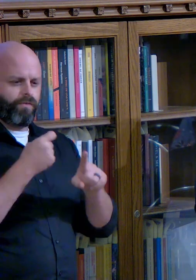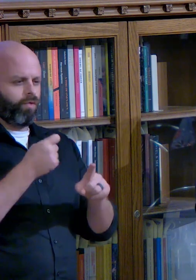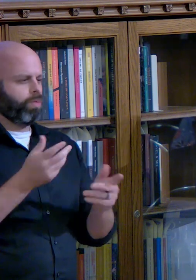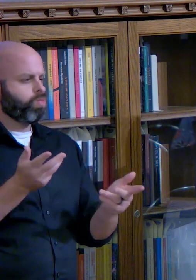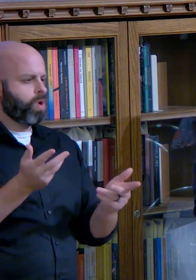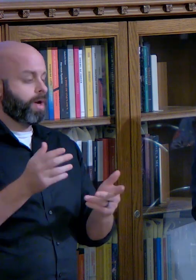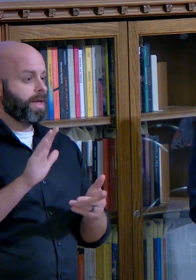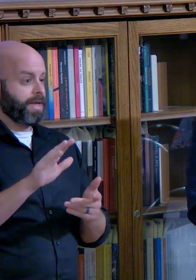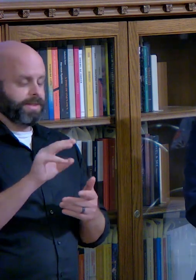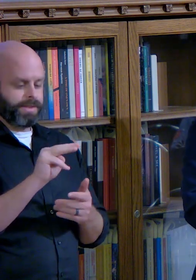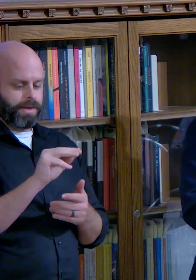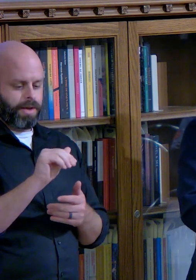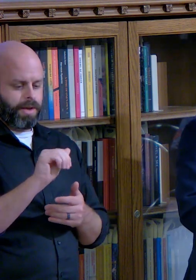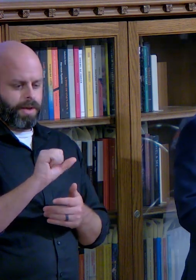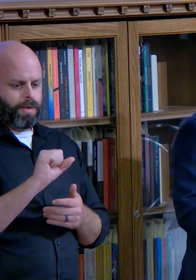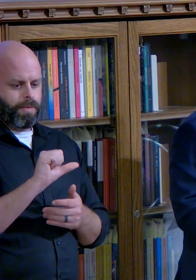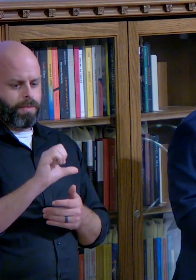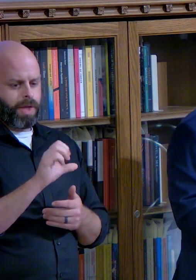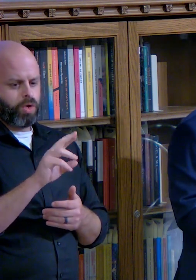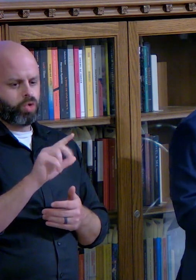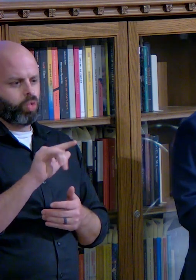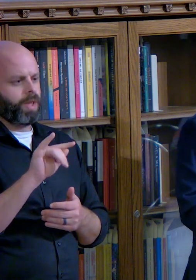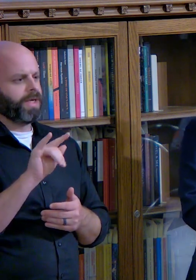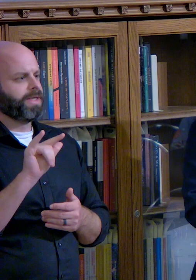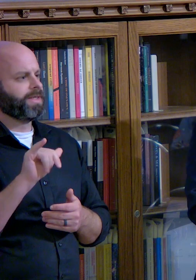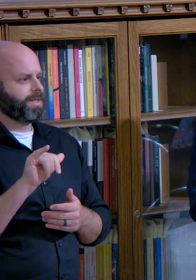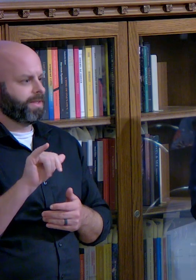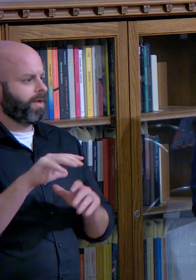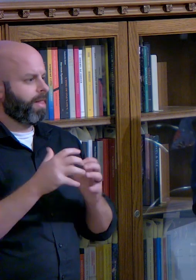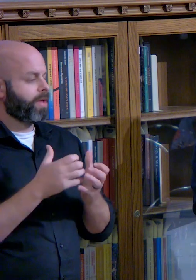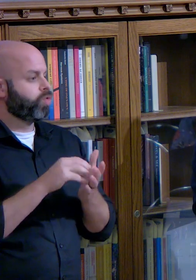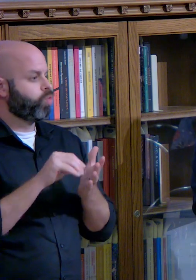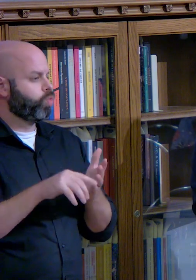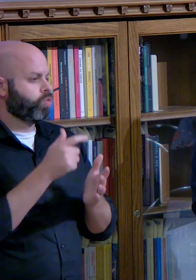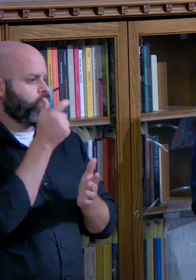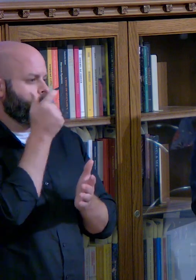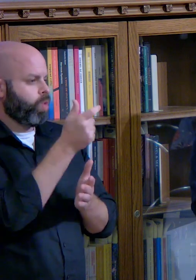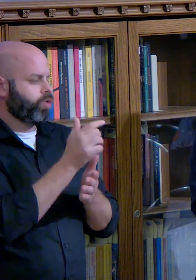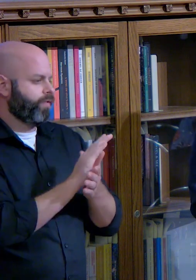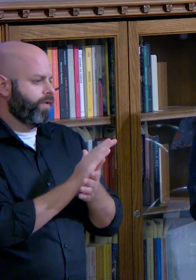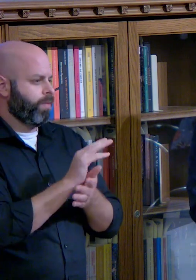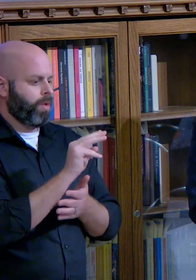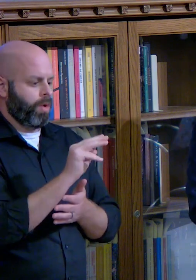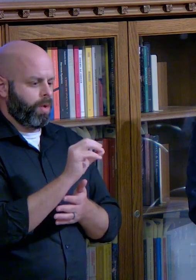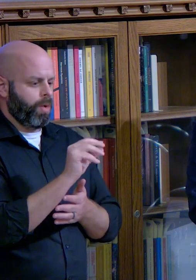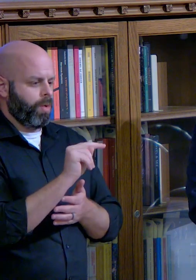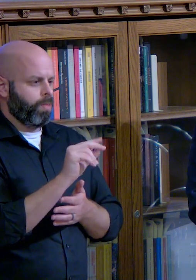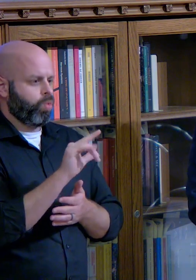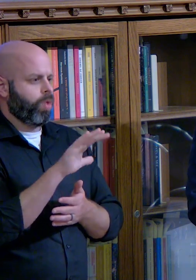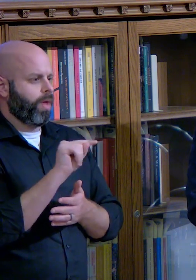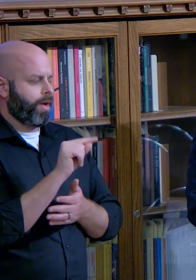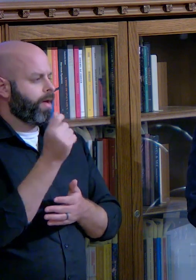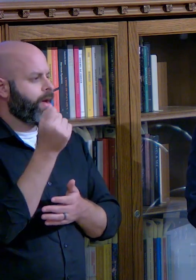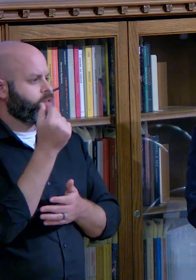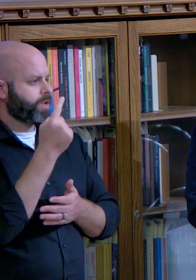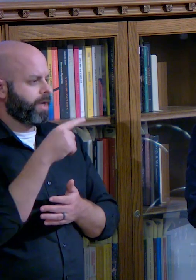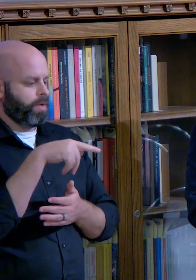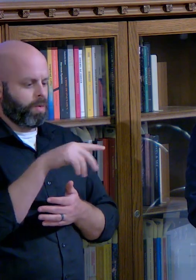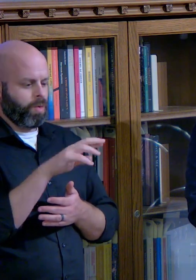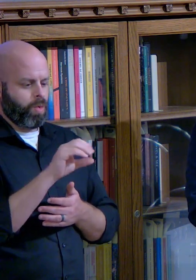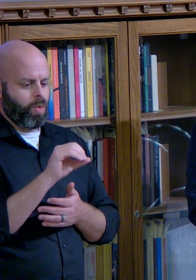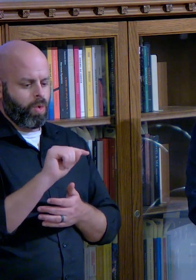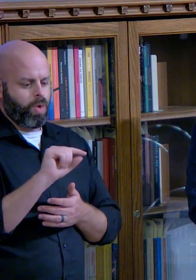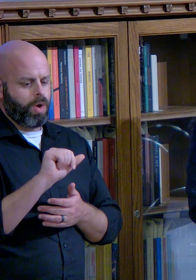masculinity class for example students watch the film Moonlight understanding the protagonist requires